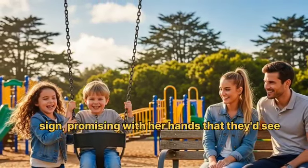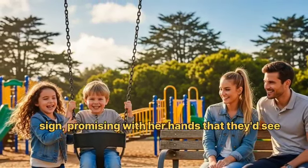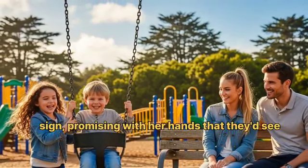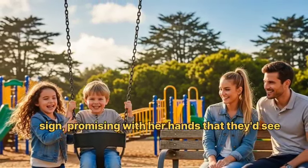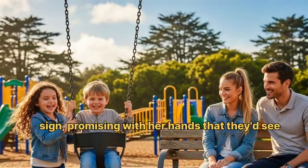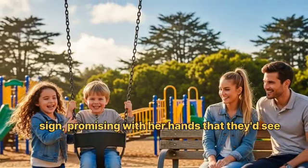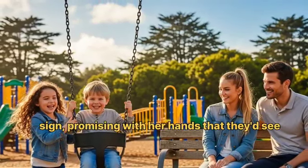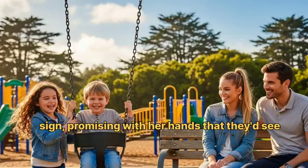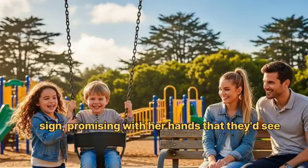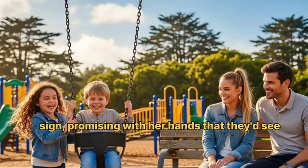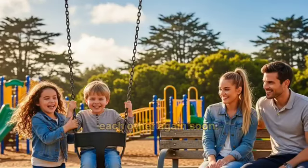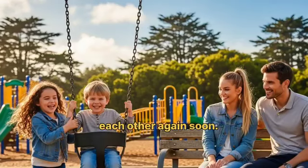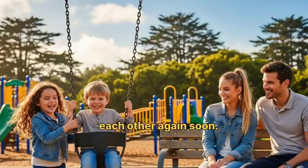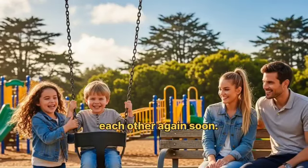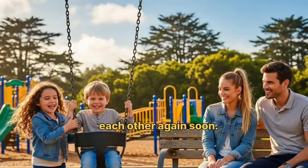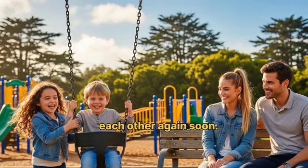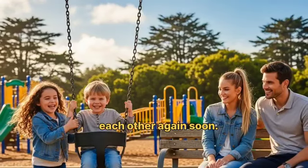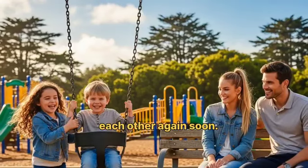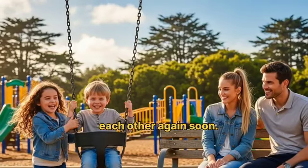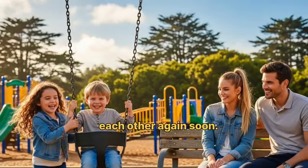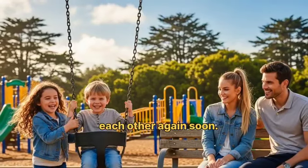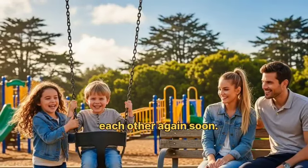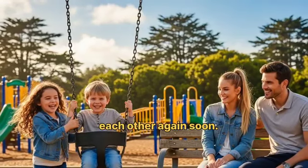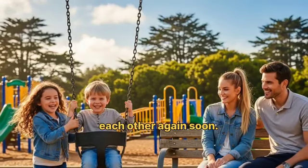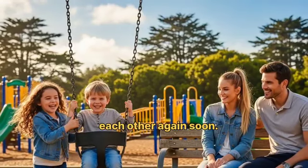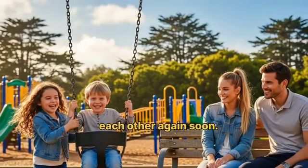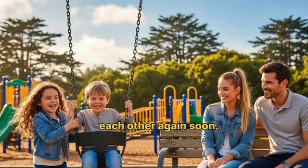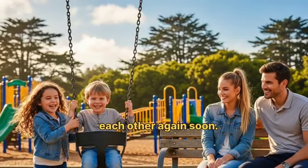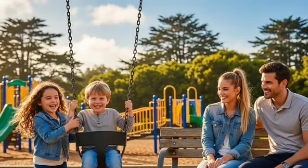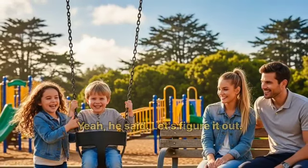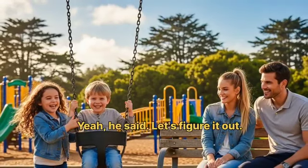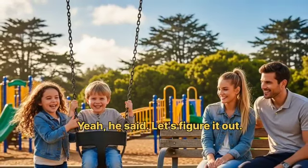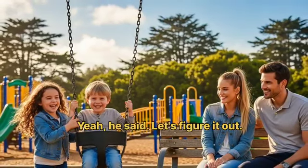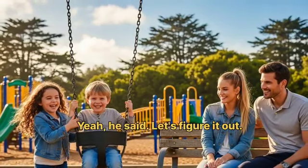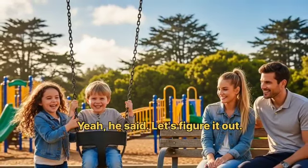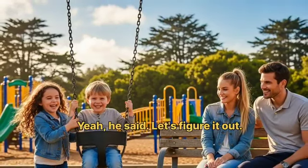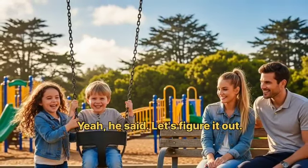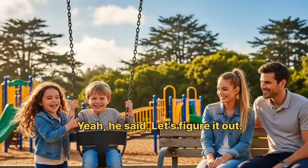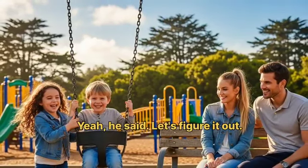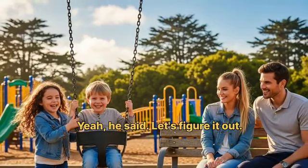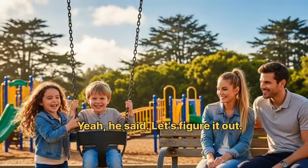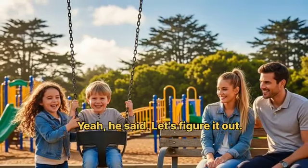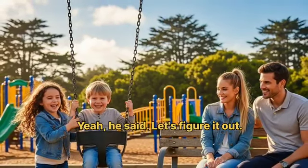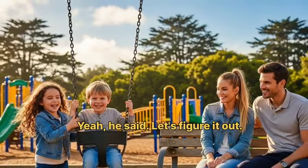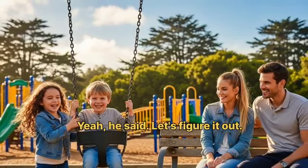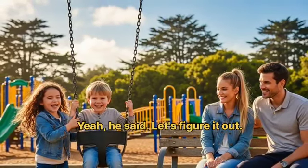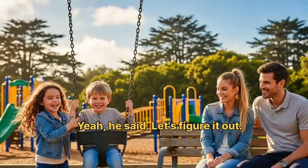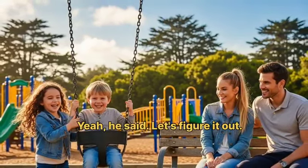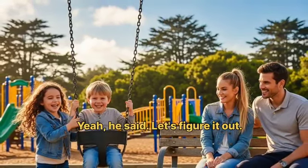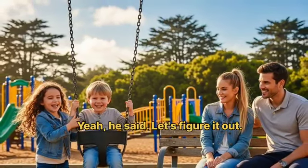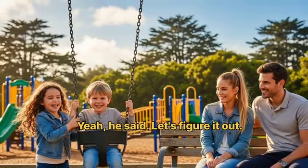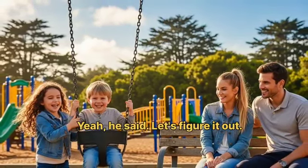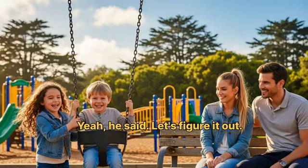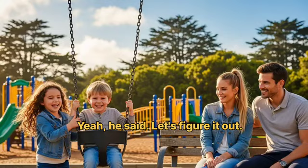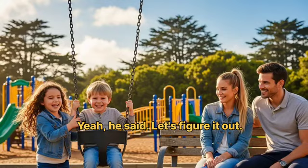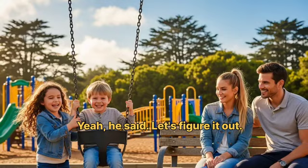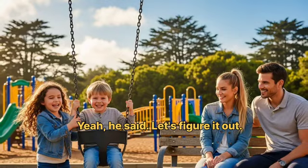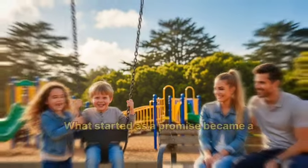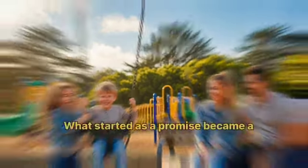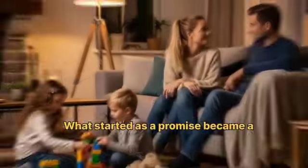with her hands that they'd see each other again soon. Yeah, he said. Let's figure it out. What started